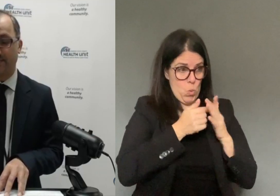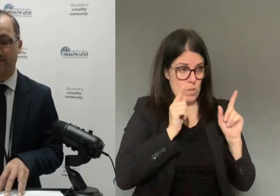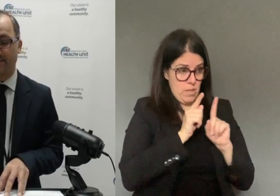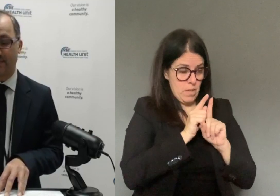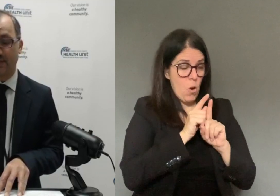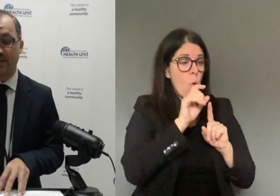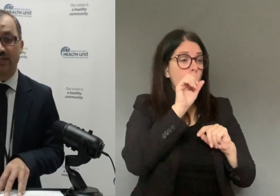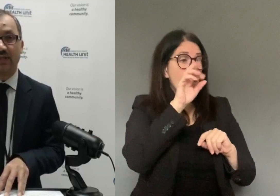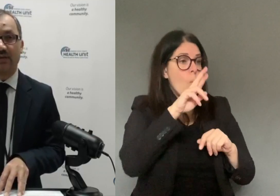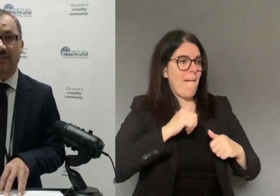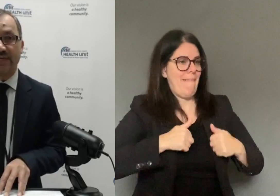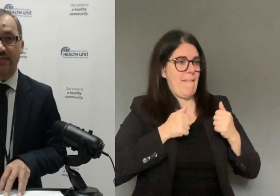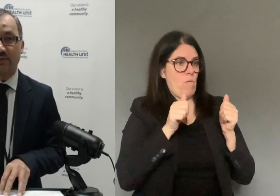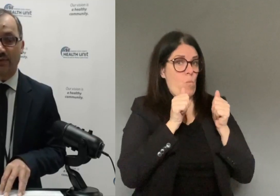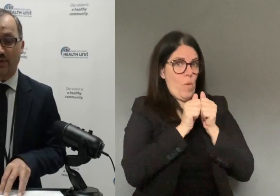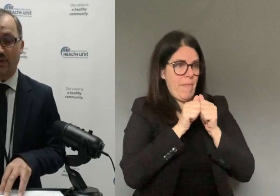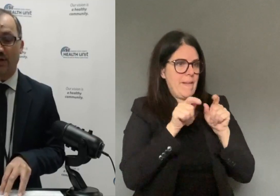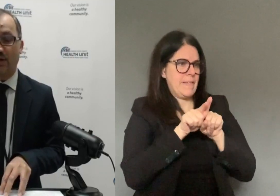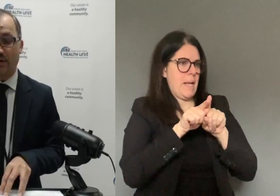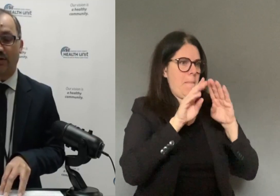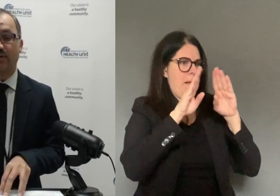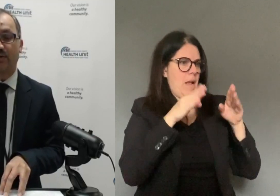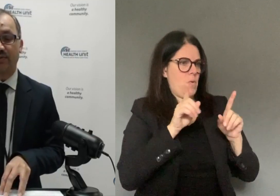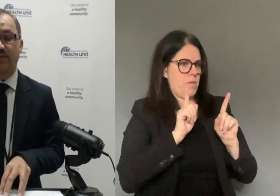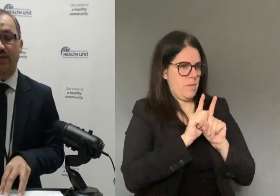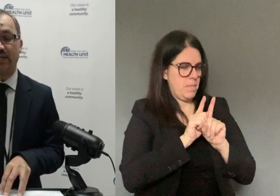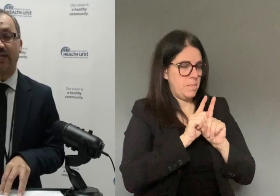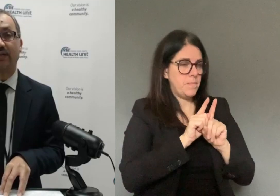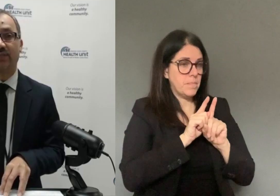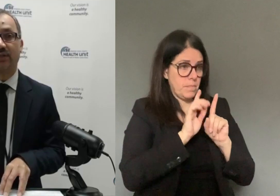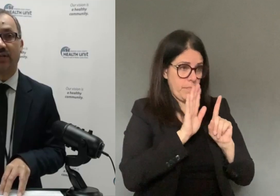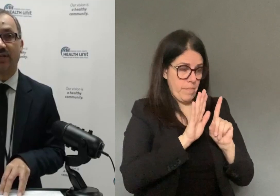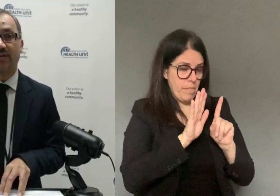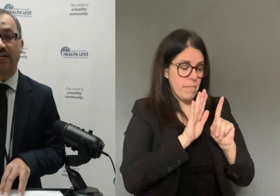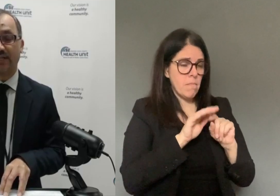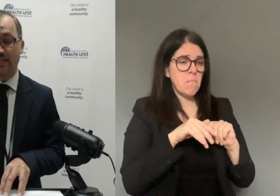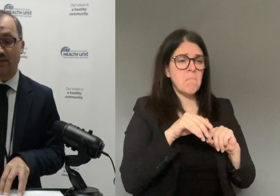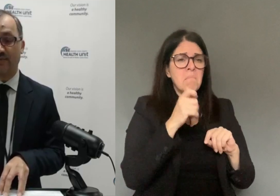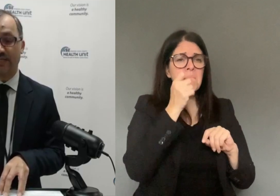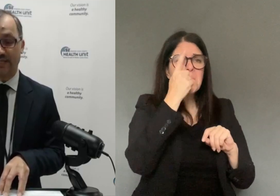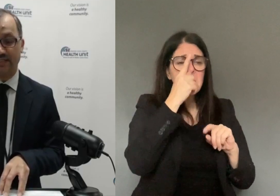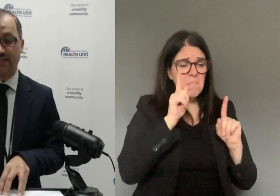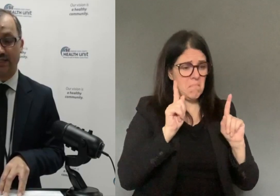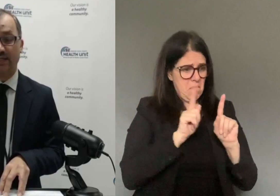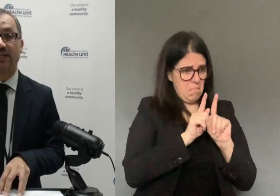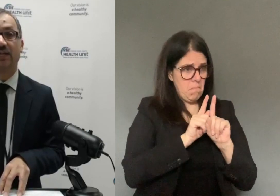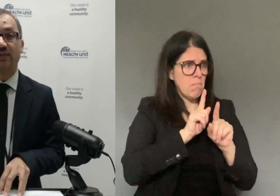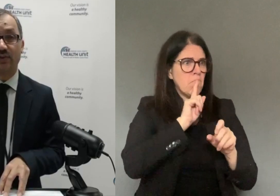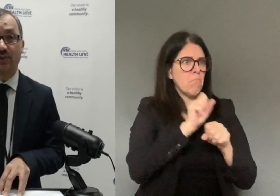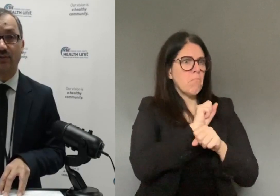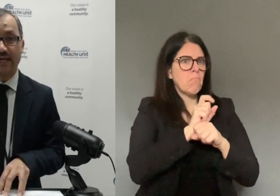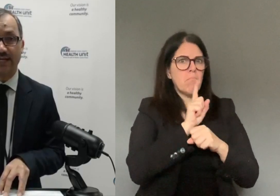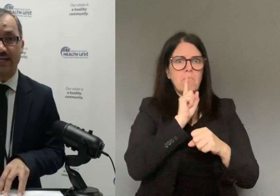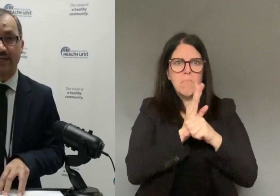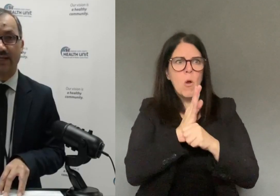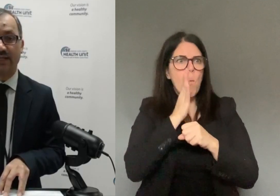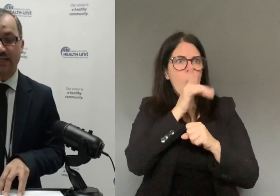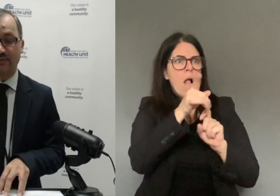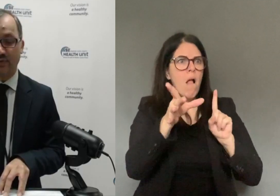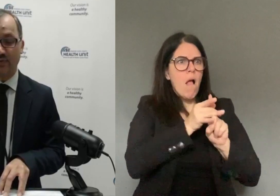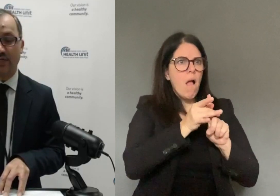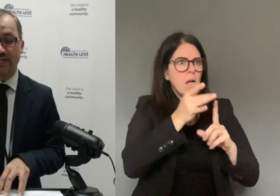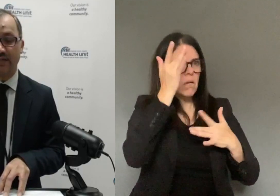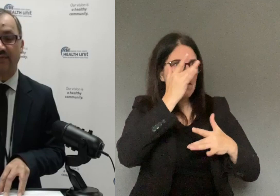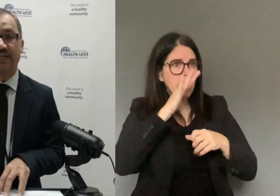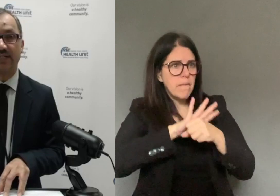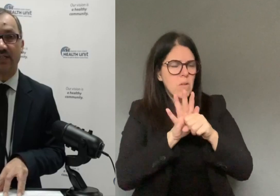person. Please note, not all close contact will contract COVID-19, so don't panic. If